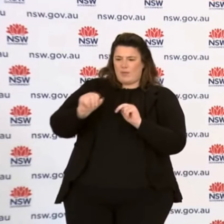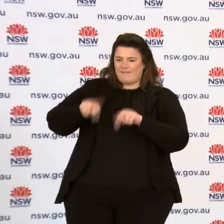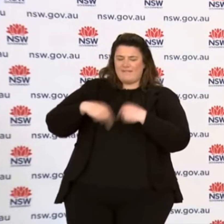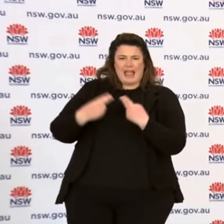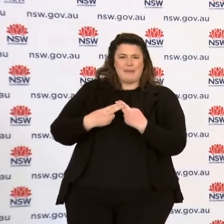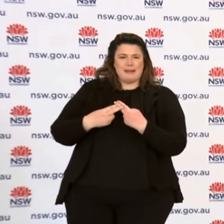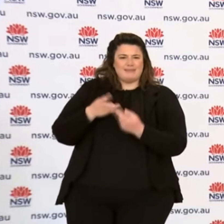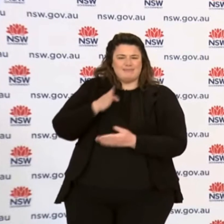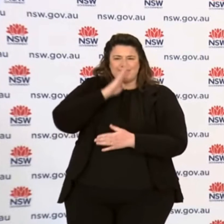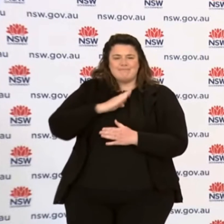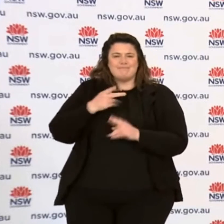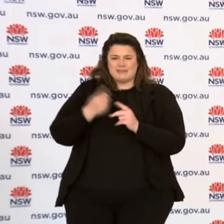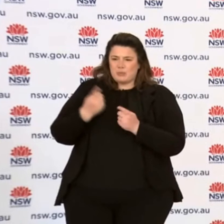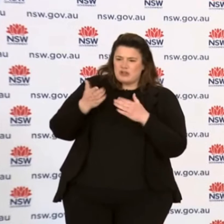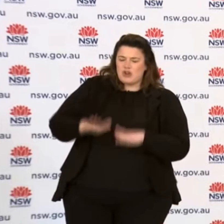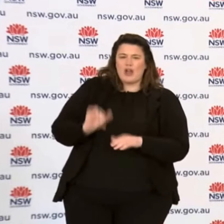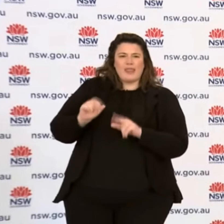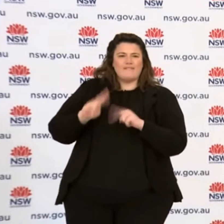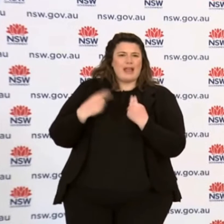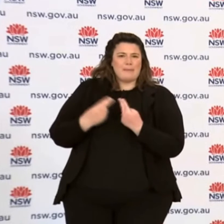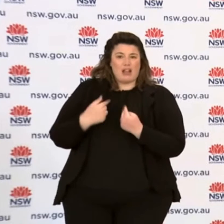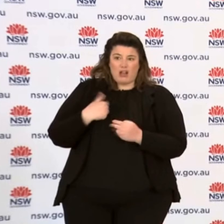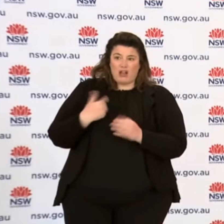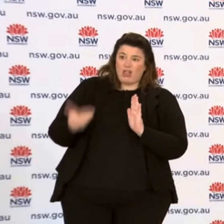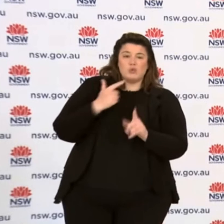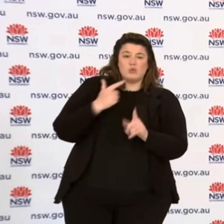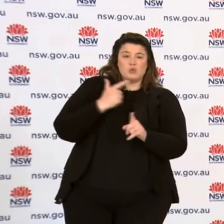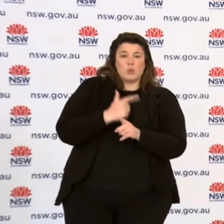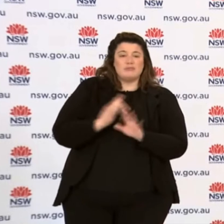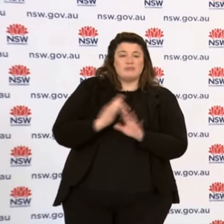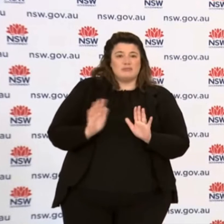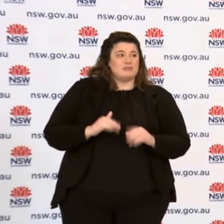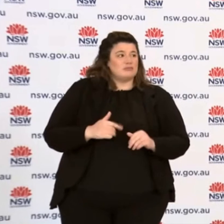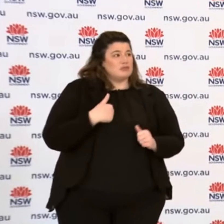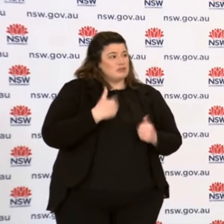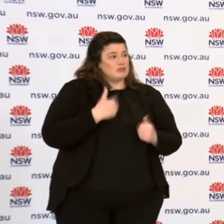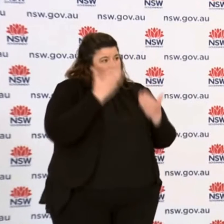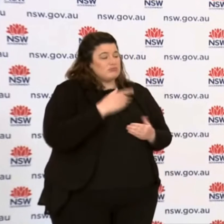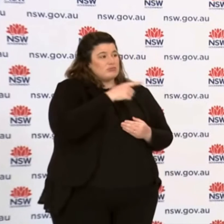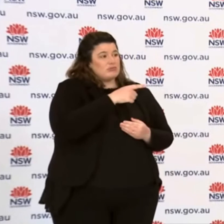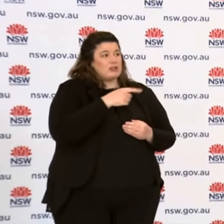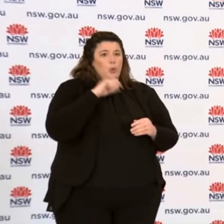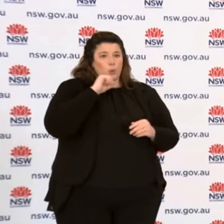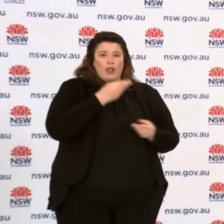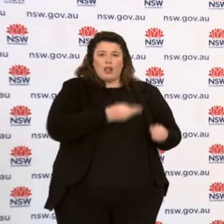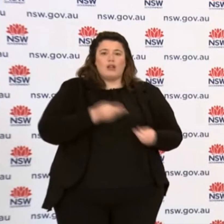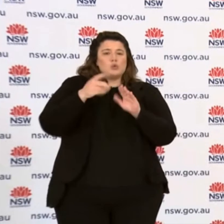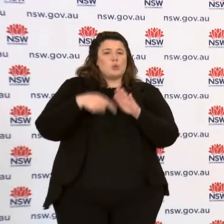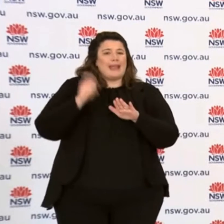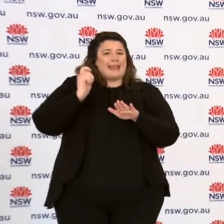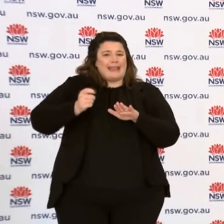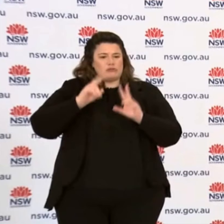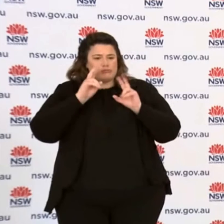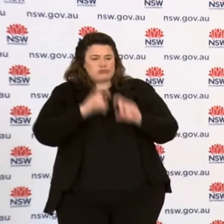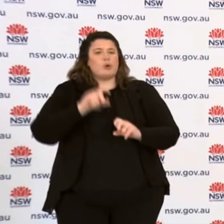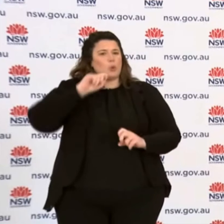views should be respected, but I won't be making any further comment on that. I just remind you too that it's going to a coronial hearing at some point. So, but again, I